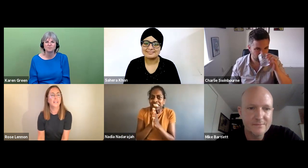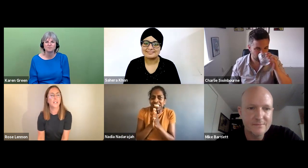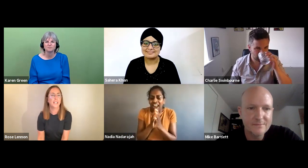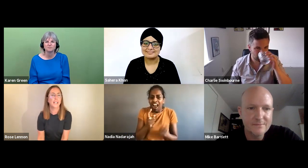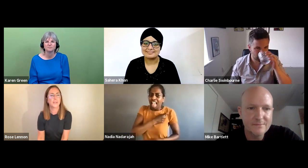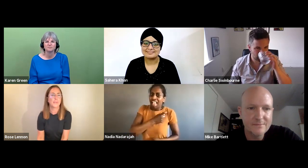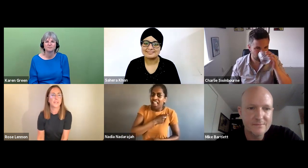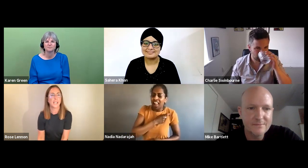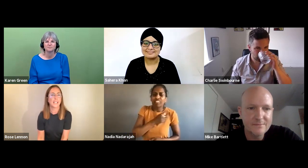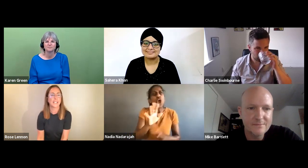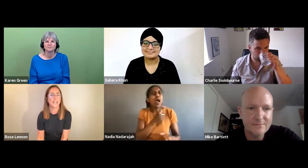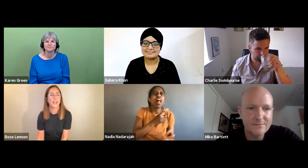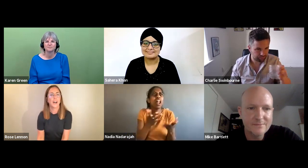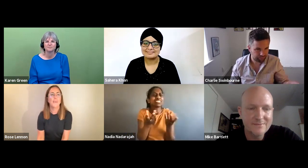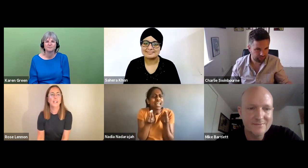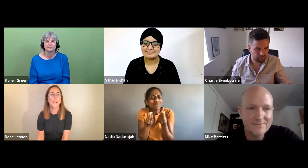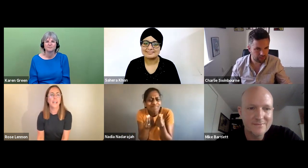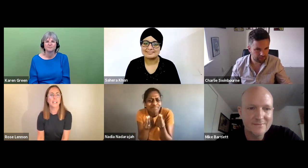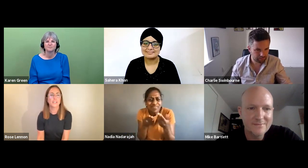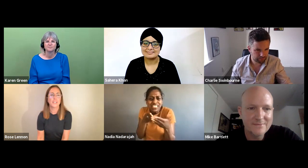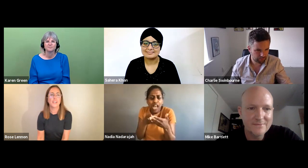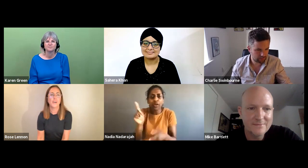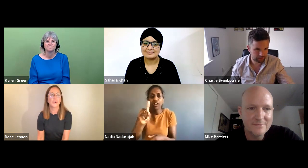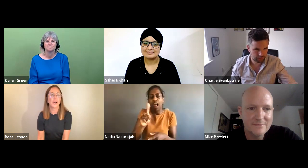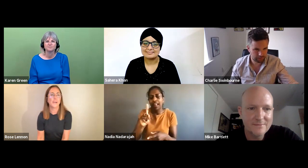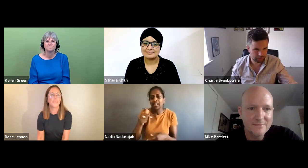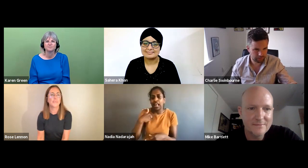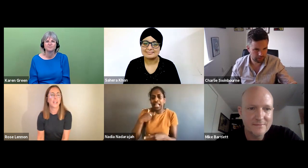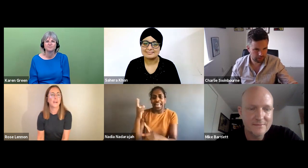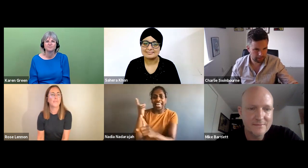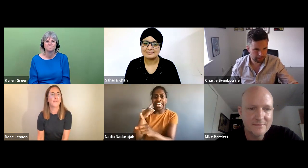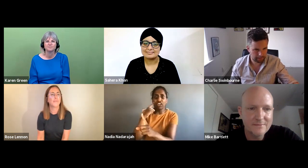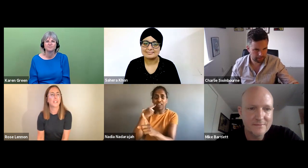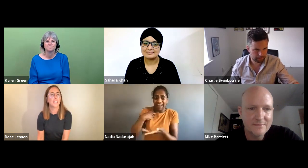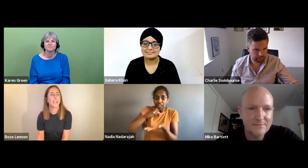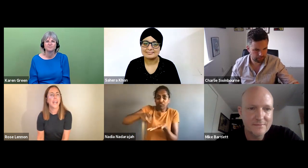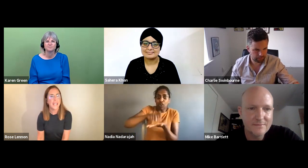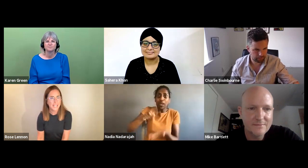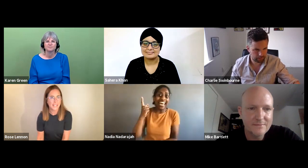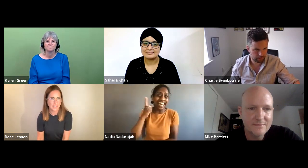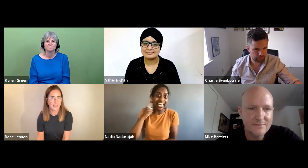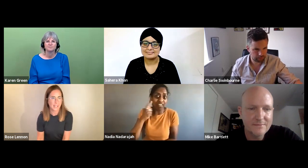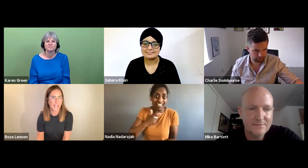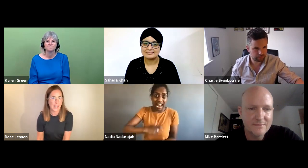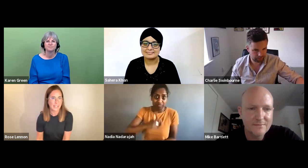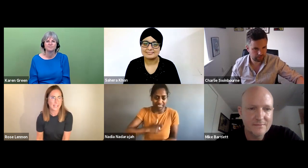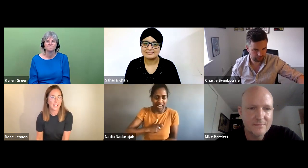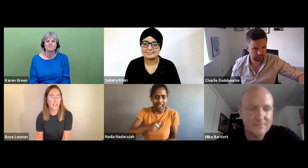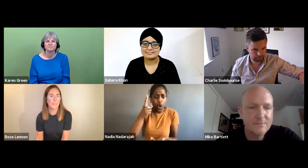Wow, how do I say this? I'm a little bit anxious now. I'm hesitant, I guess. If